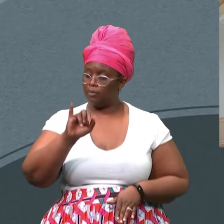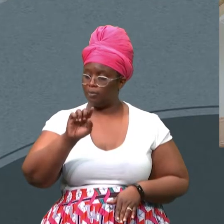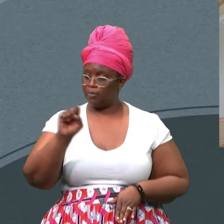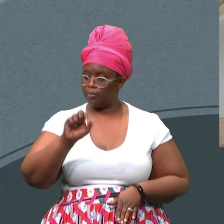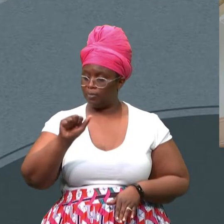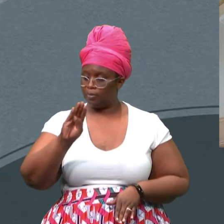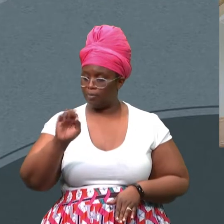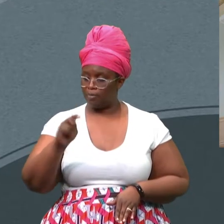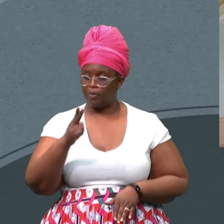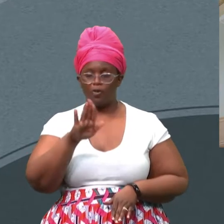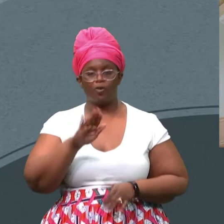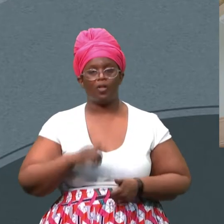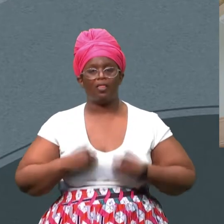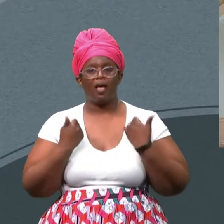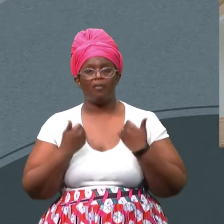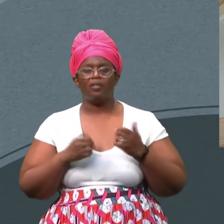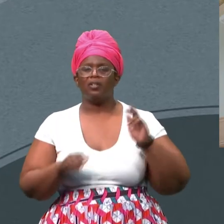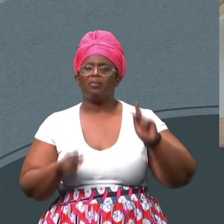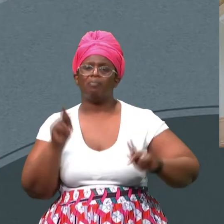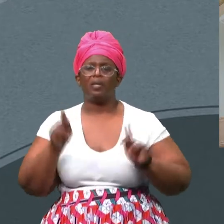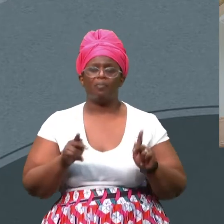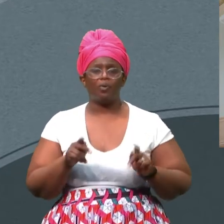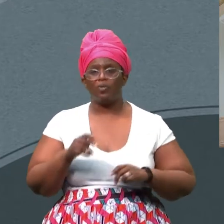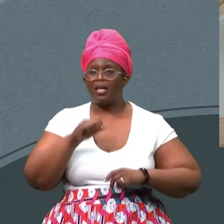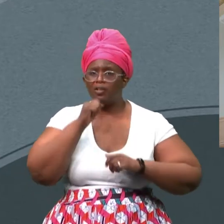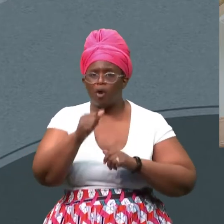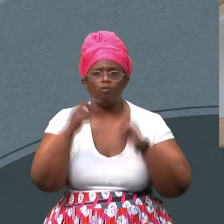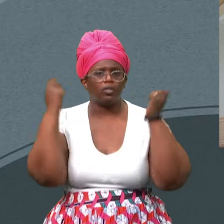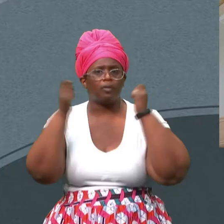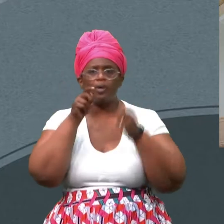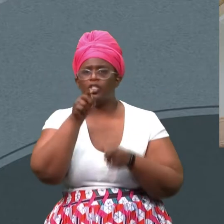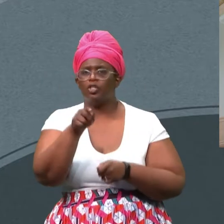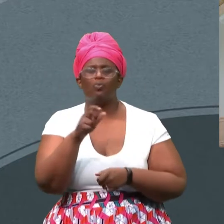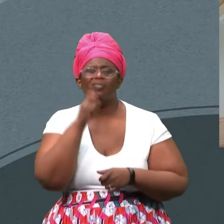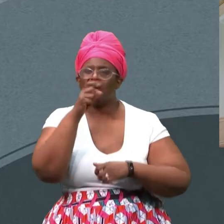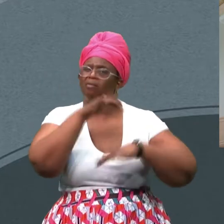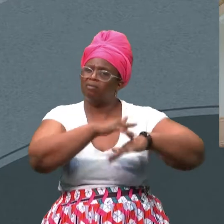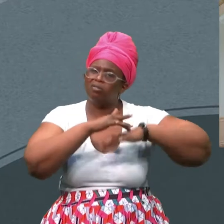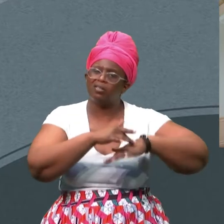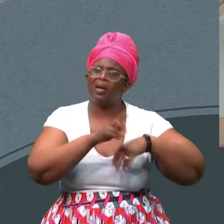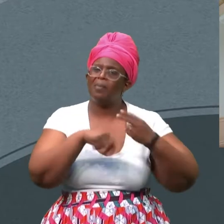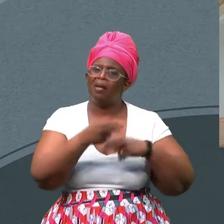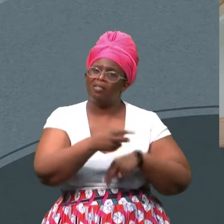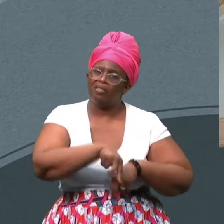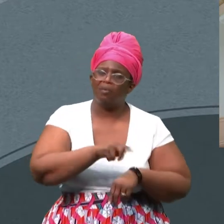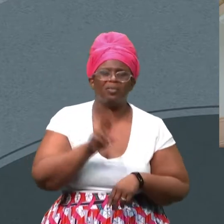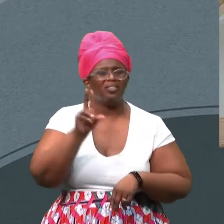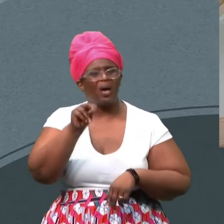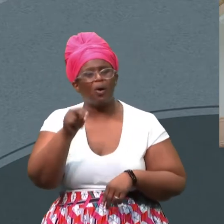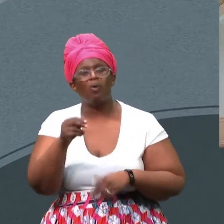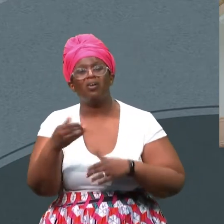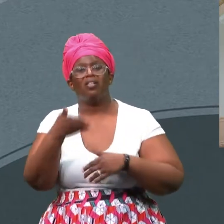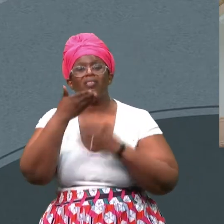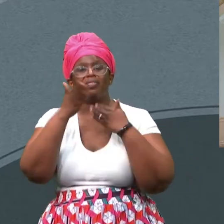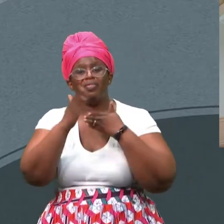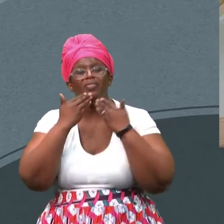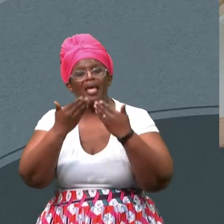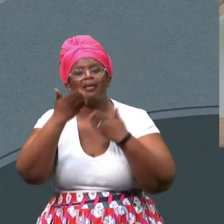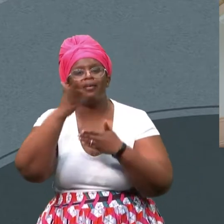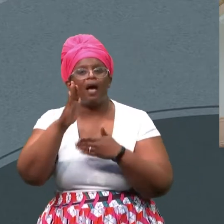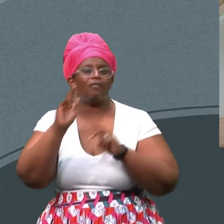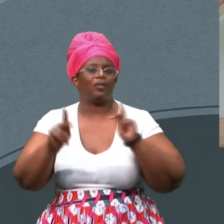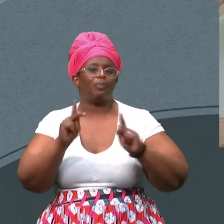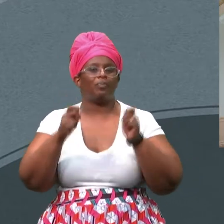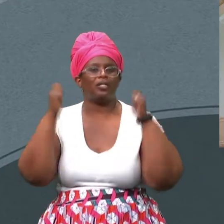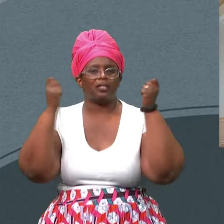stop losing sleep over the people that can't celebrate you and start thanking God for the people in your life that do celebrate you. If